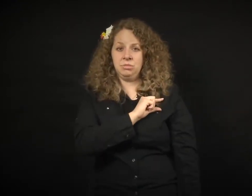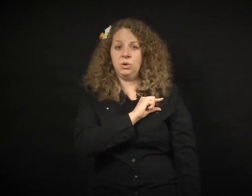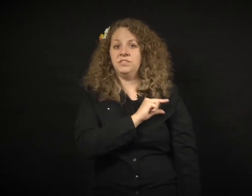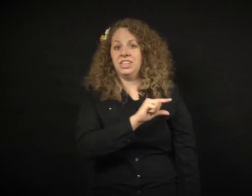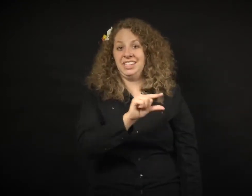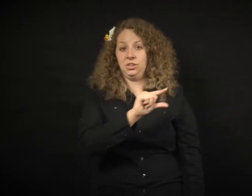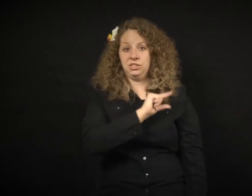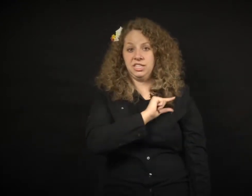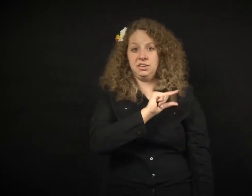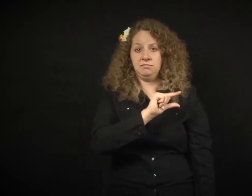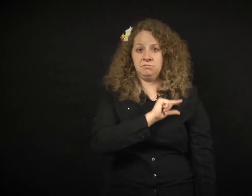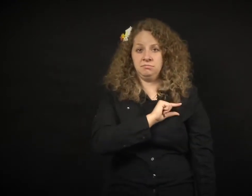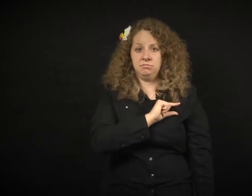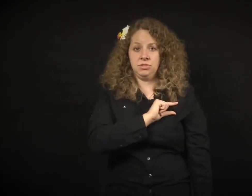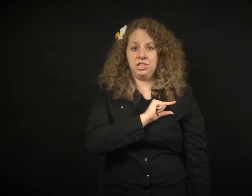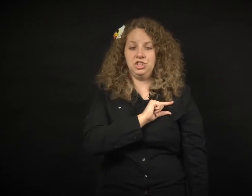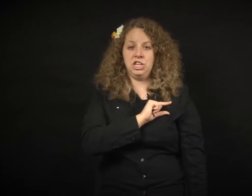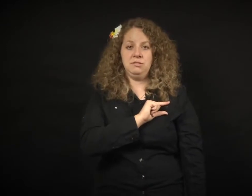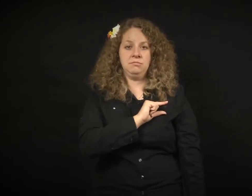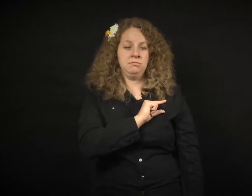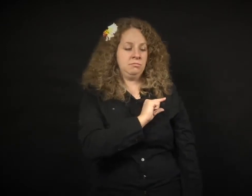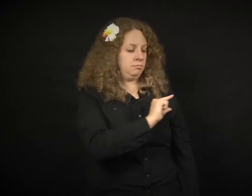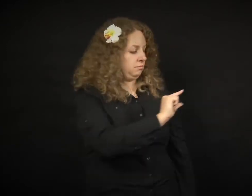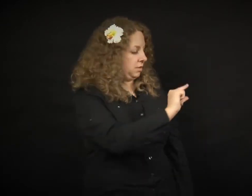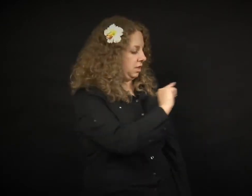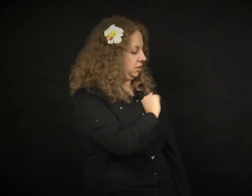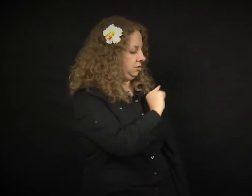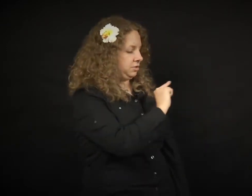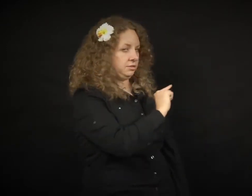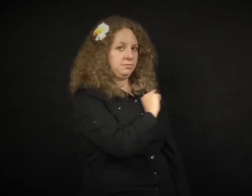or feeling guilty, the G, guilt.